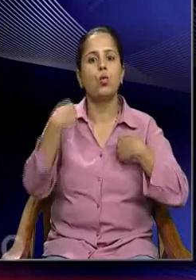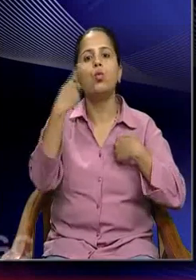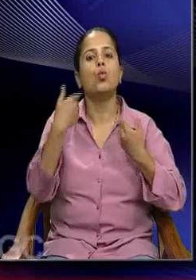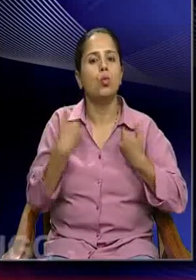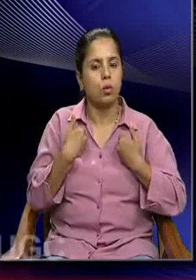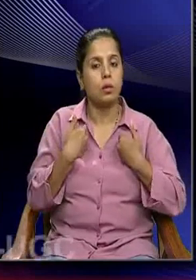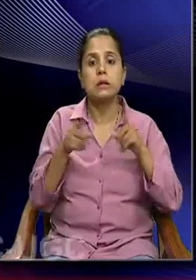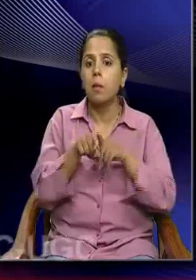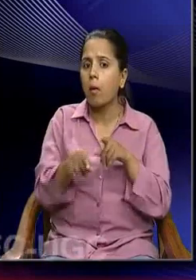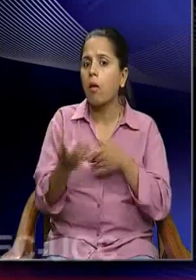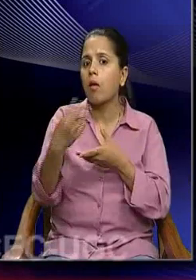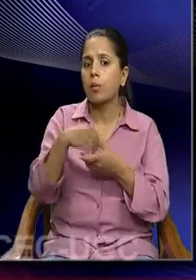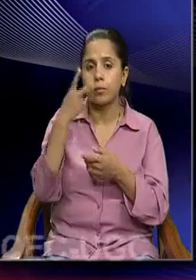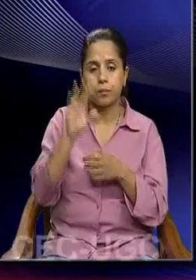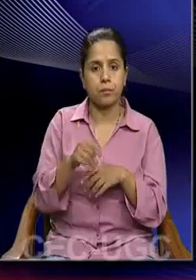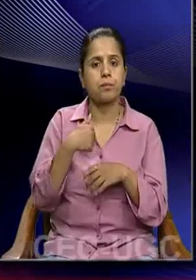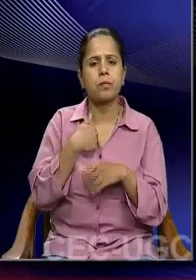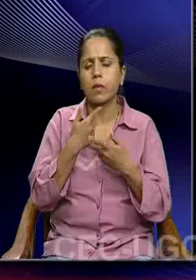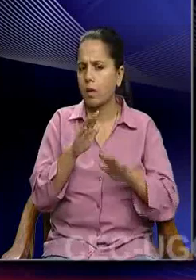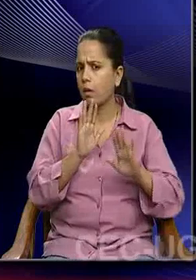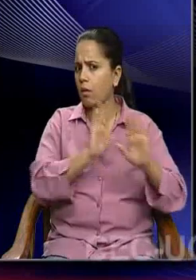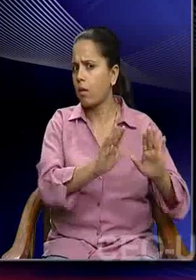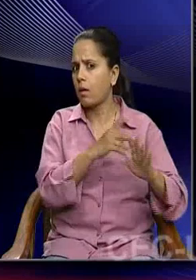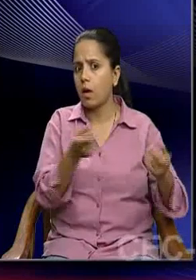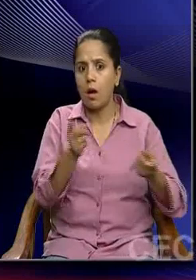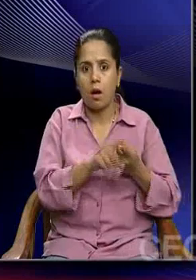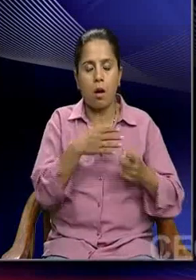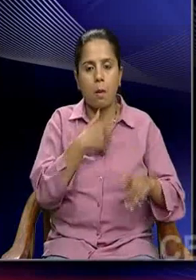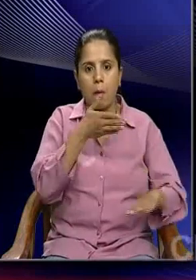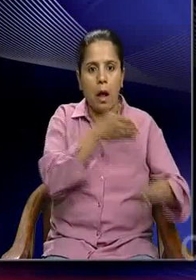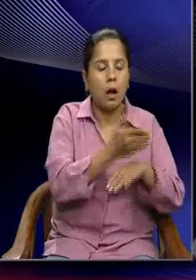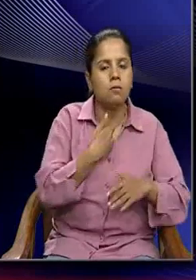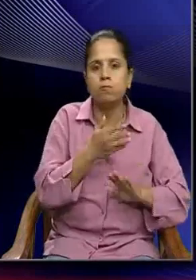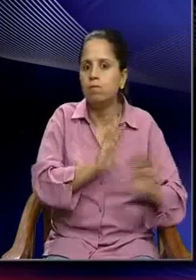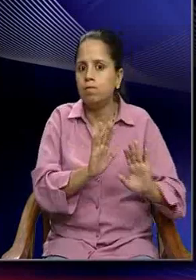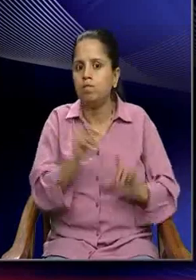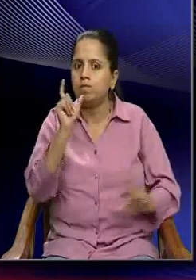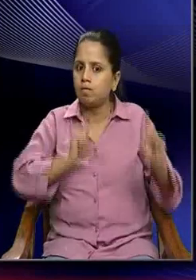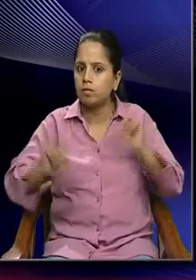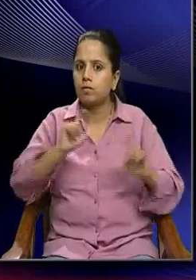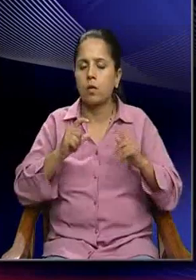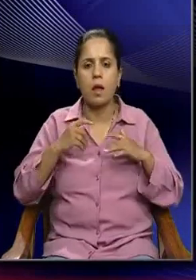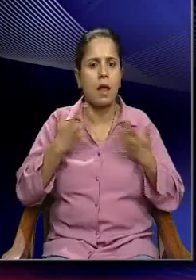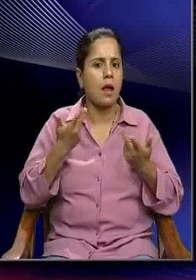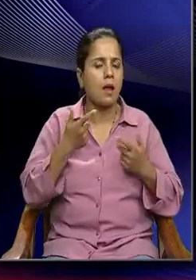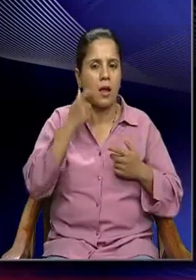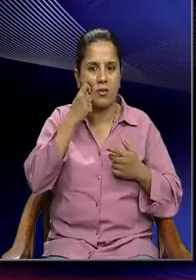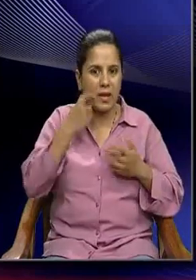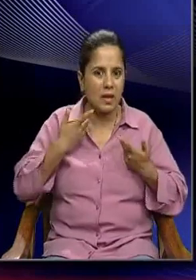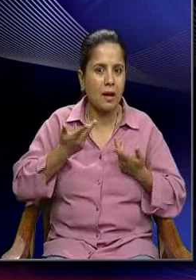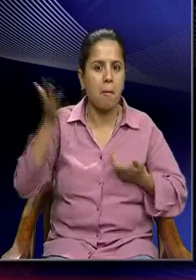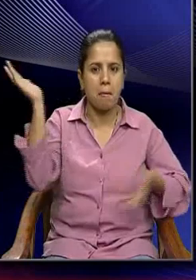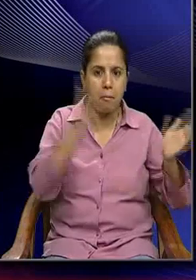It includes refraining from causing harm both physically and emotionally